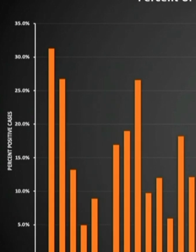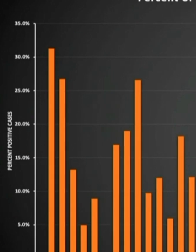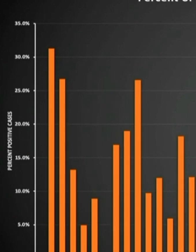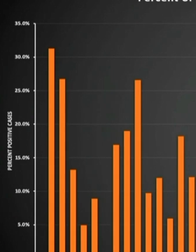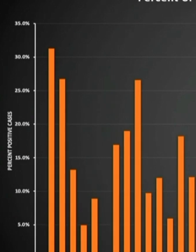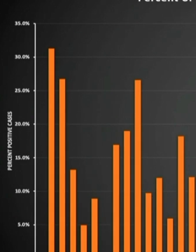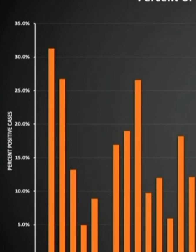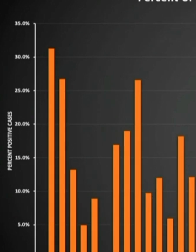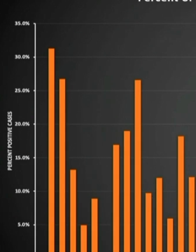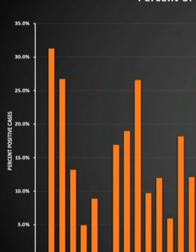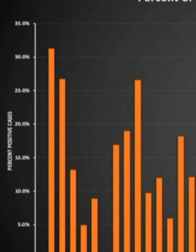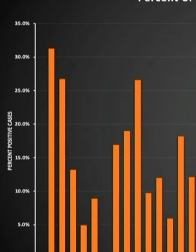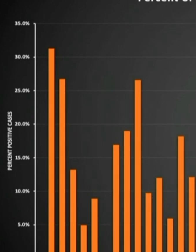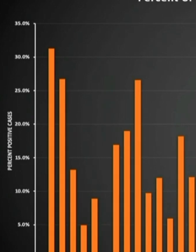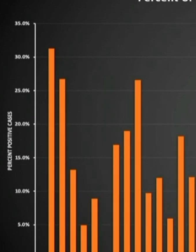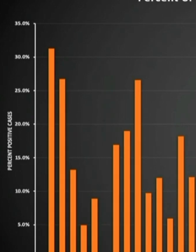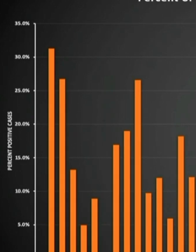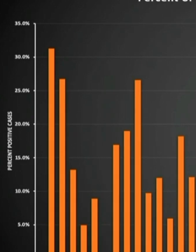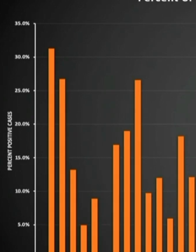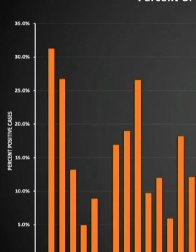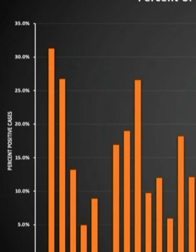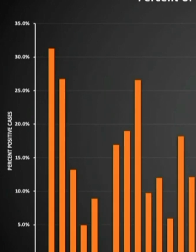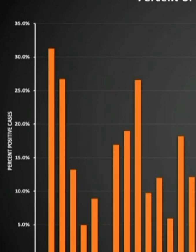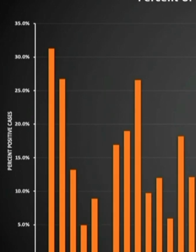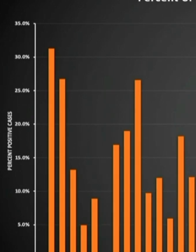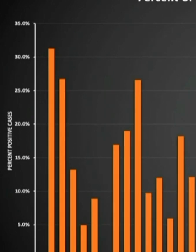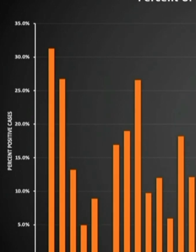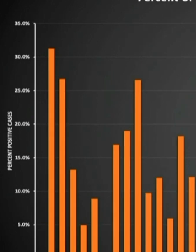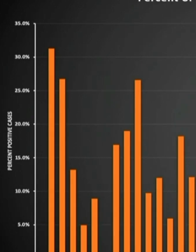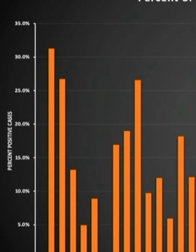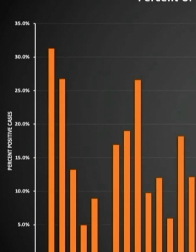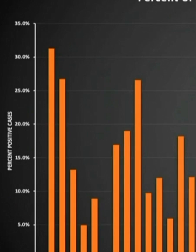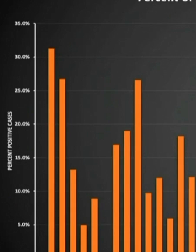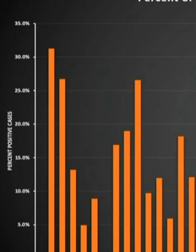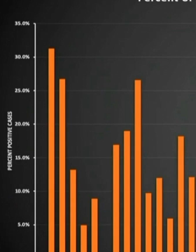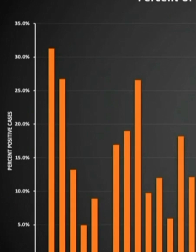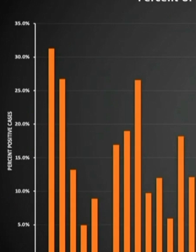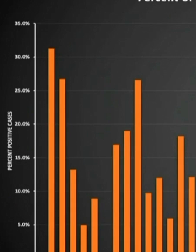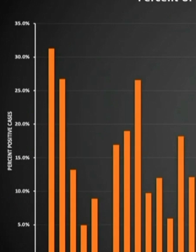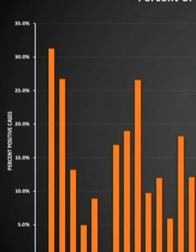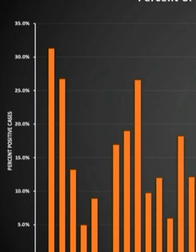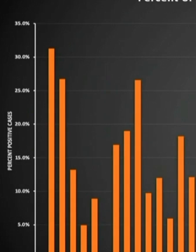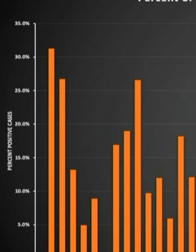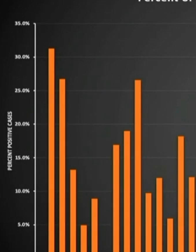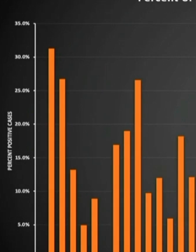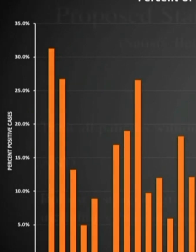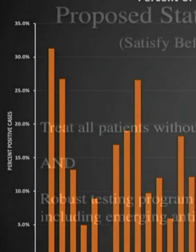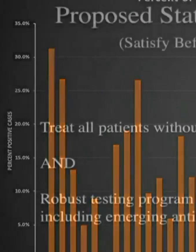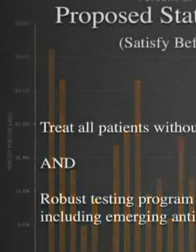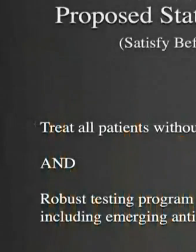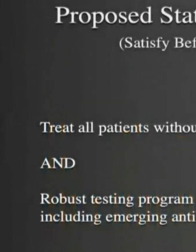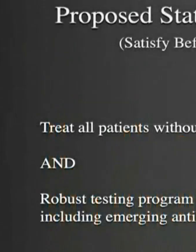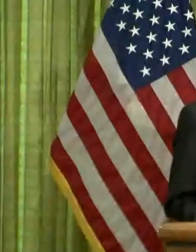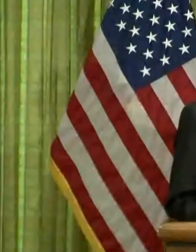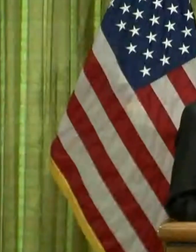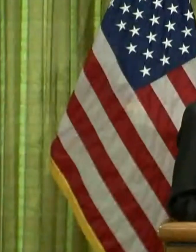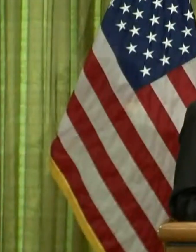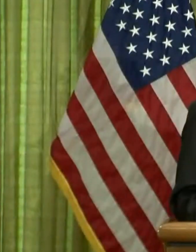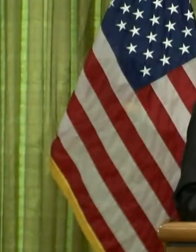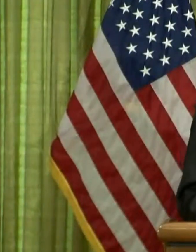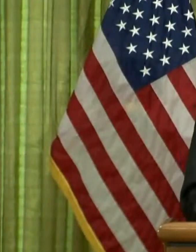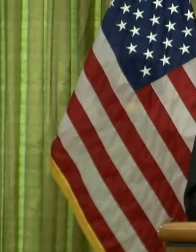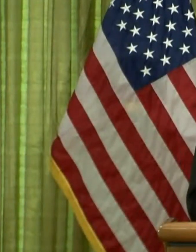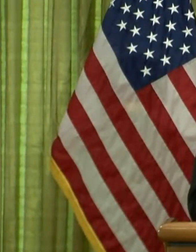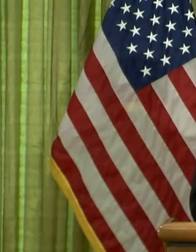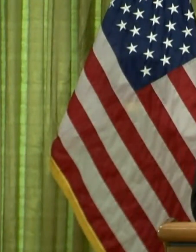positive test, or positivity here in Arkansas, and that's on the right trend and the right trajectory. And